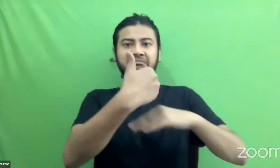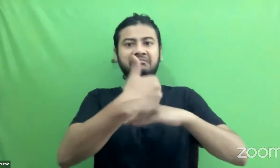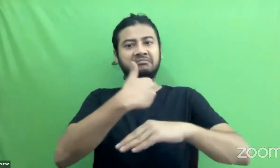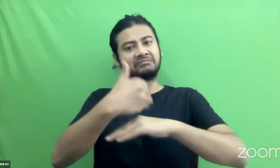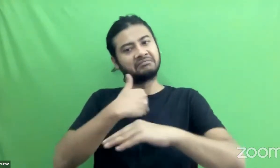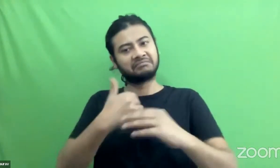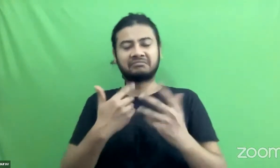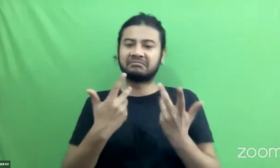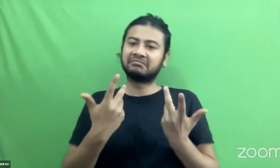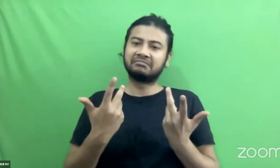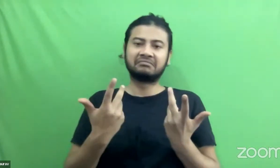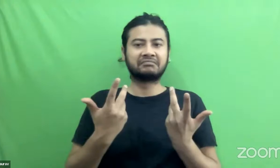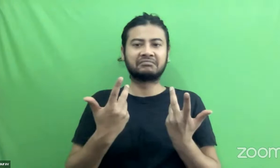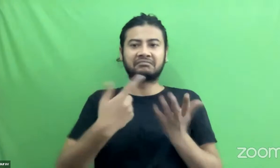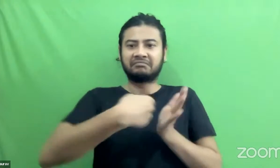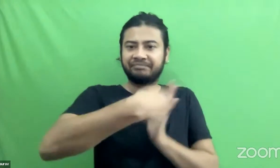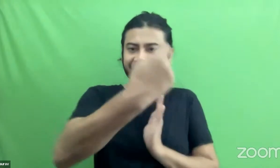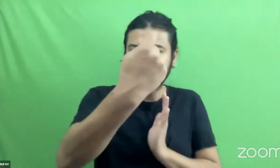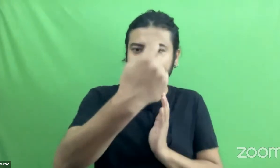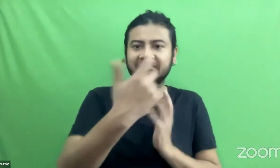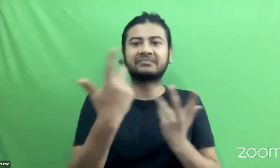very bad karmas in his previous life.